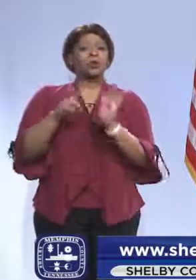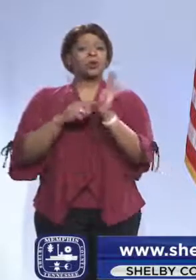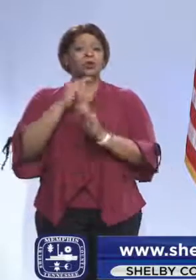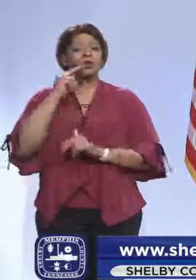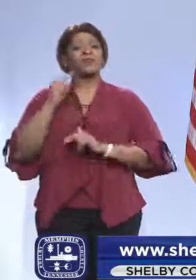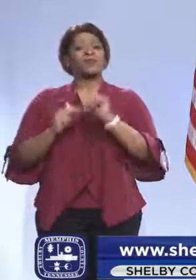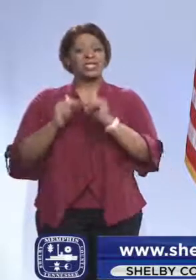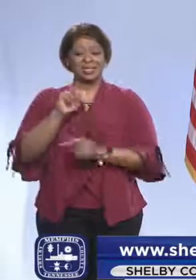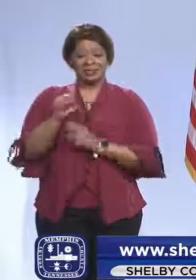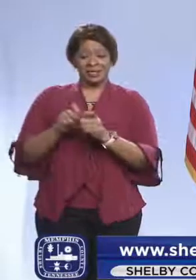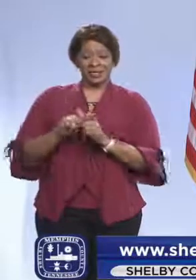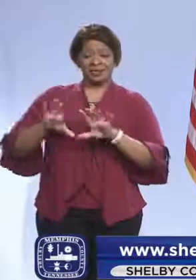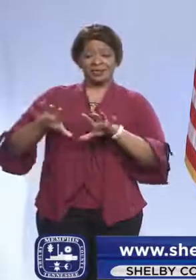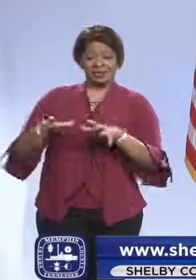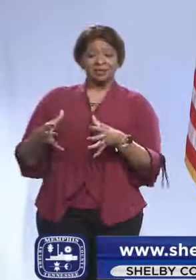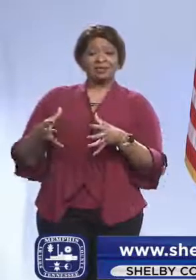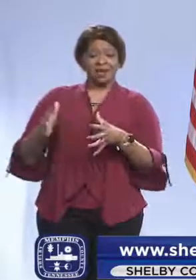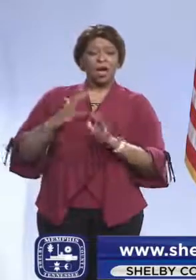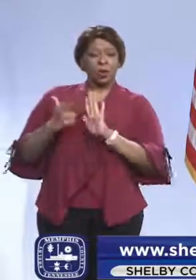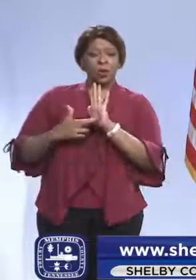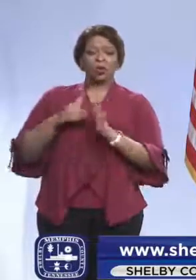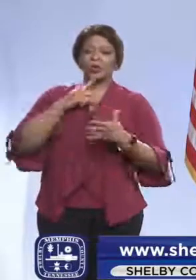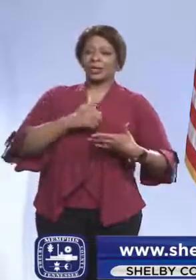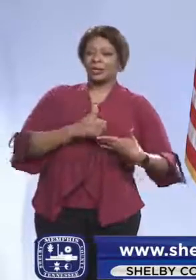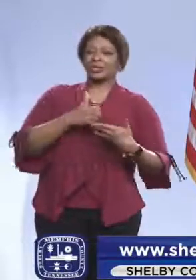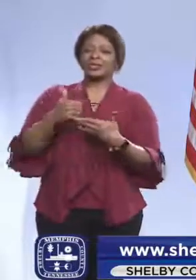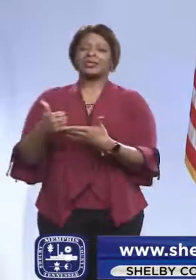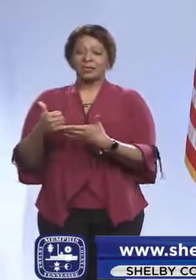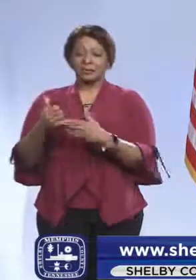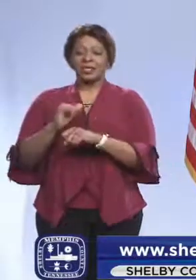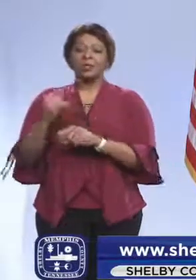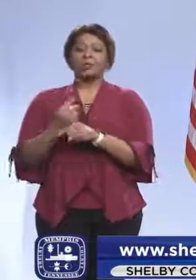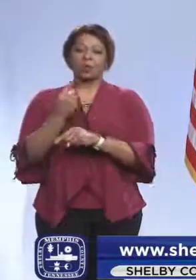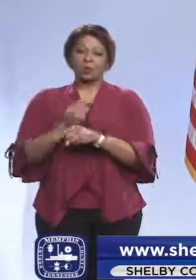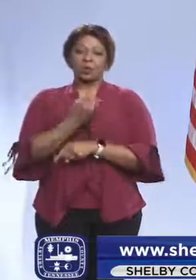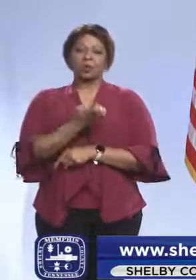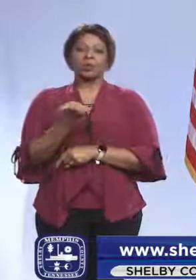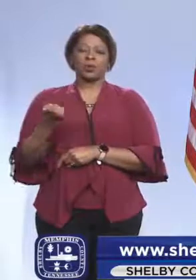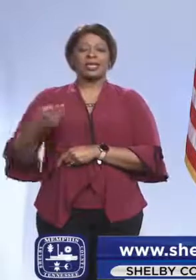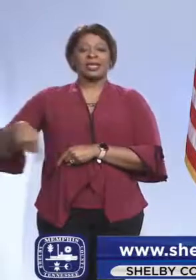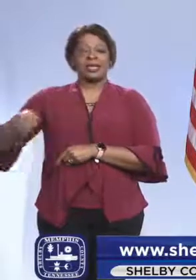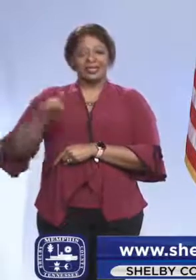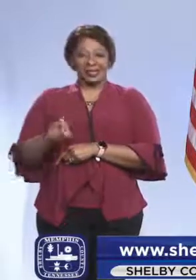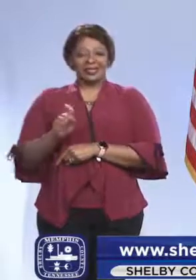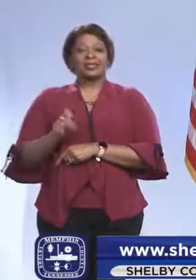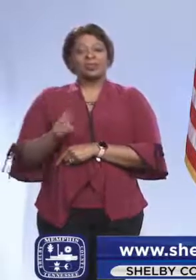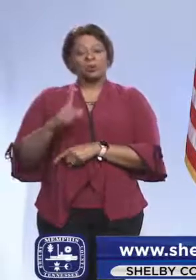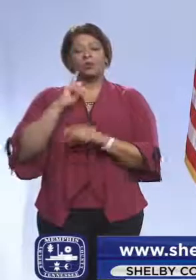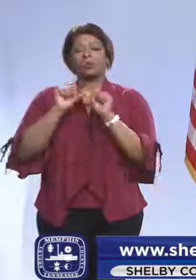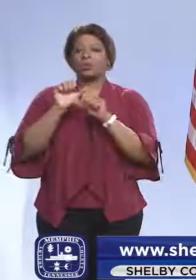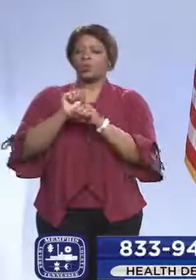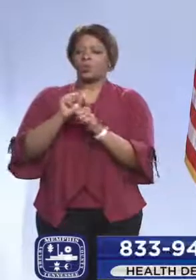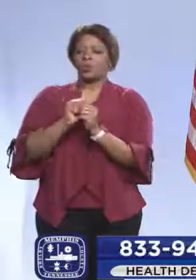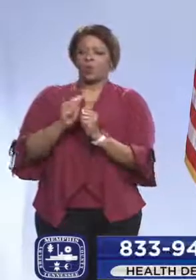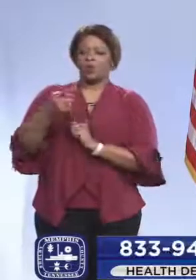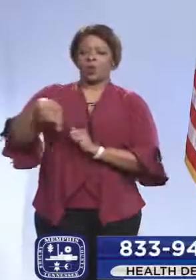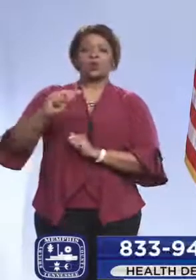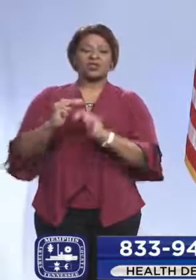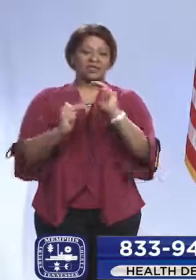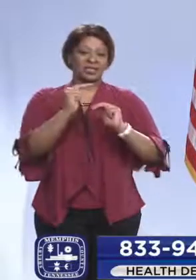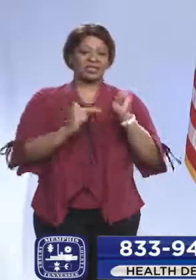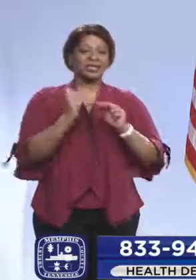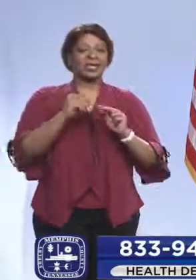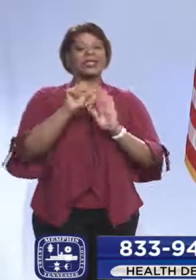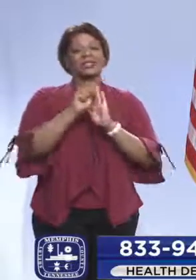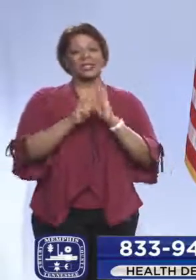facilities specifically, part of our role is to assist them in getting that appropriate PPE, and we'll continue to work with those facilities and the state